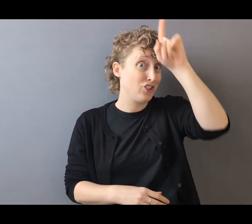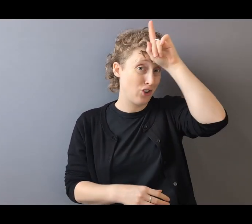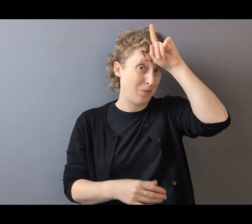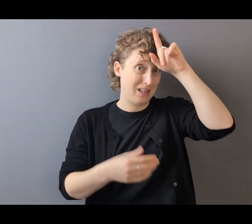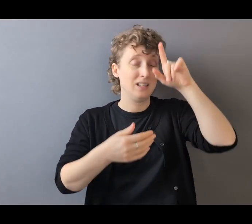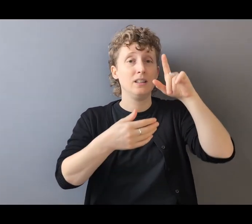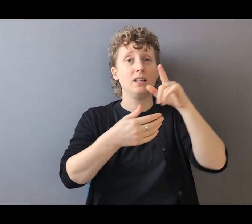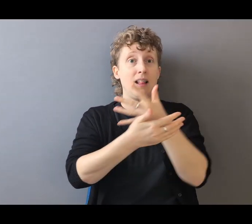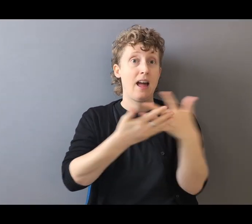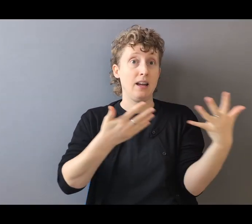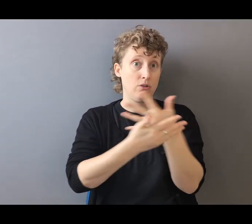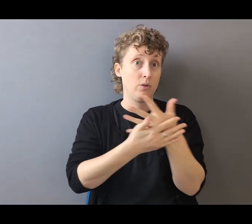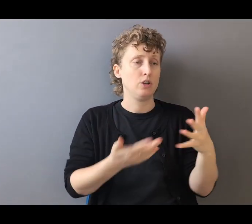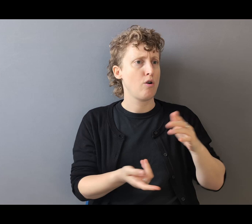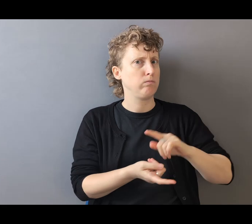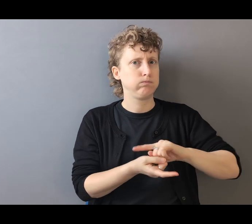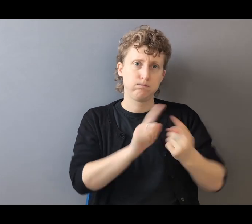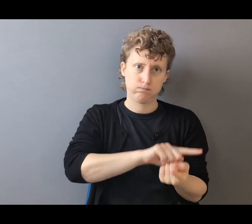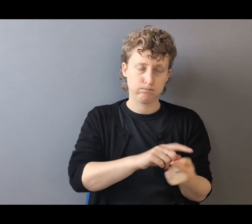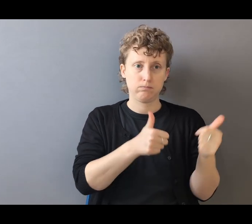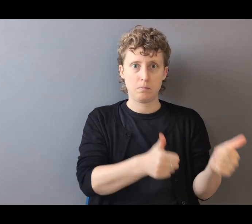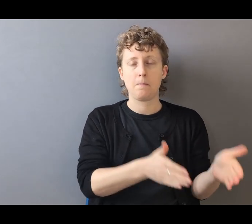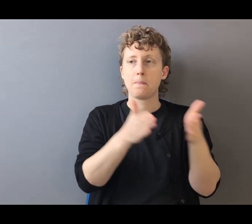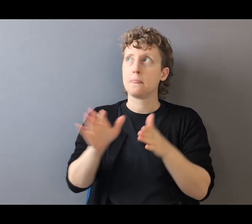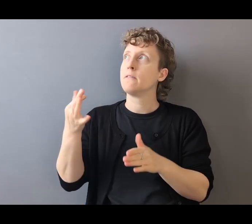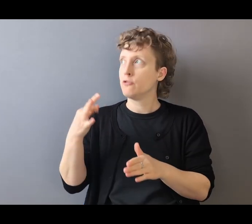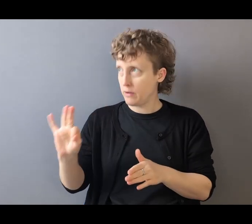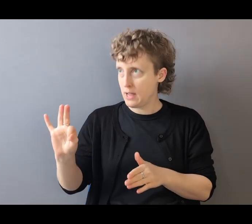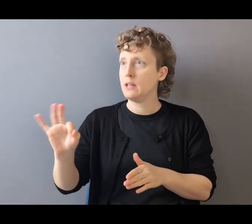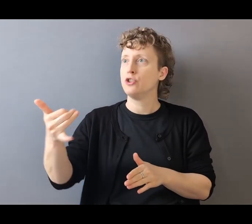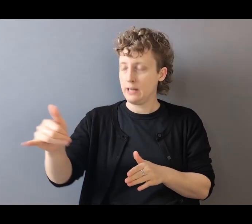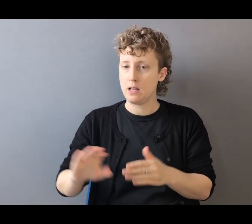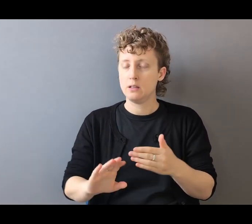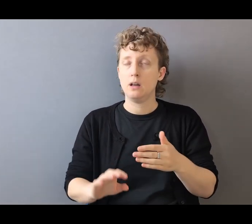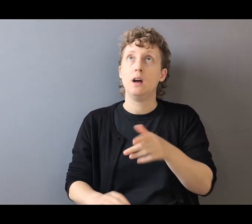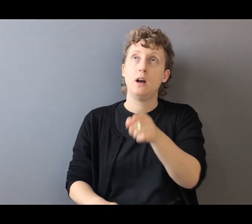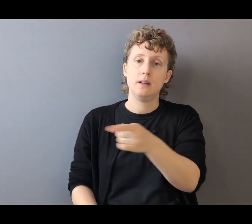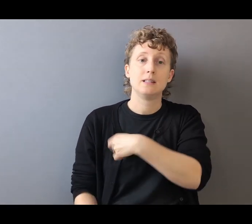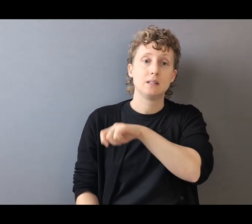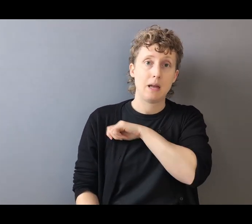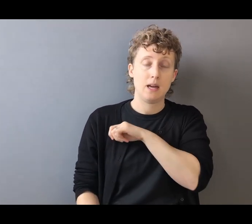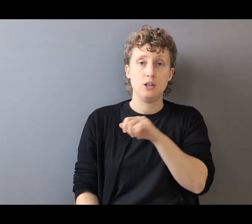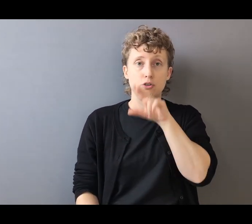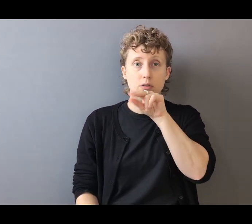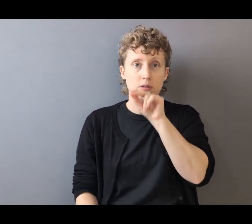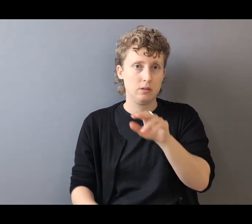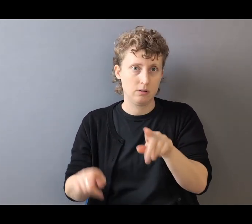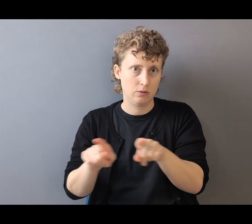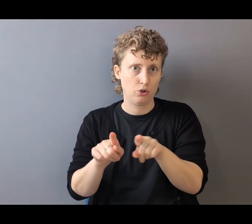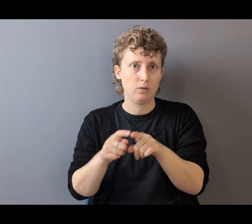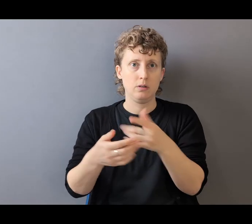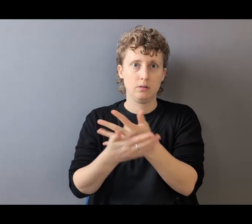now doing French, and we have done Spanish also before. So it's taking time, but it's not like we don't know it.